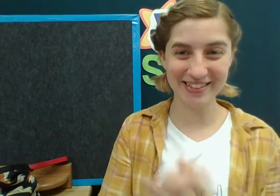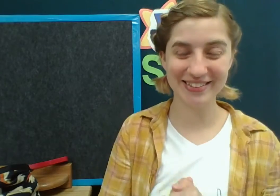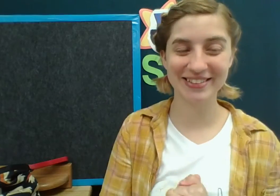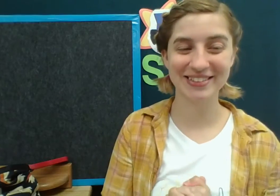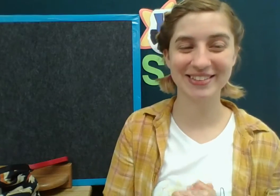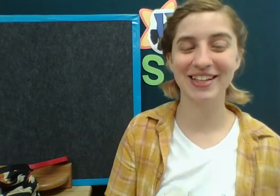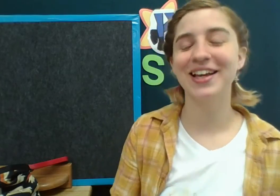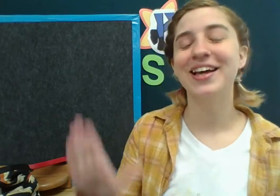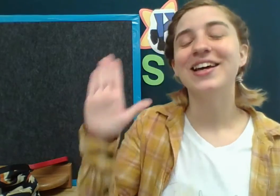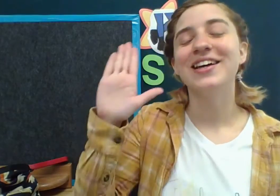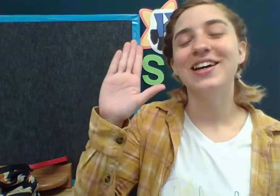ready?